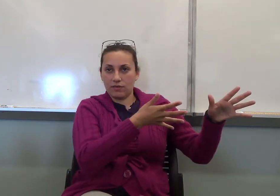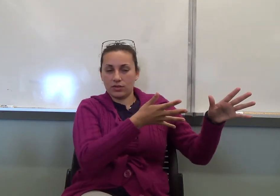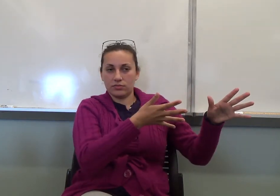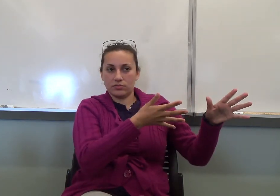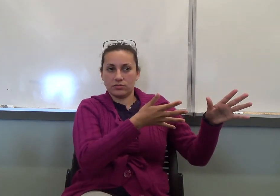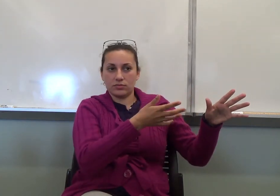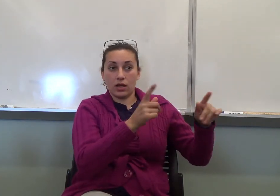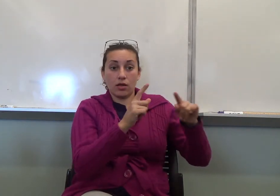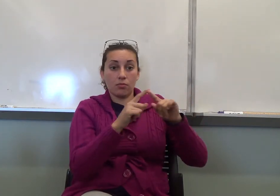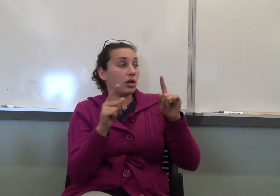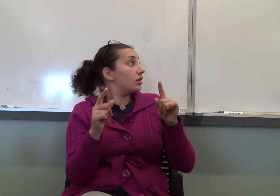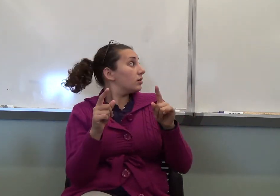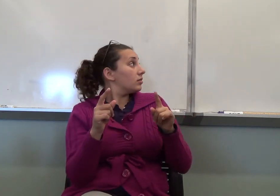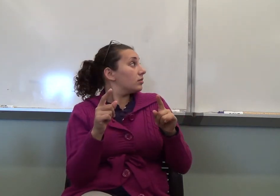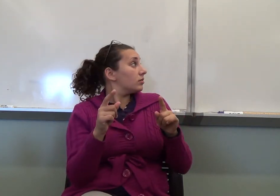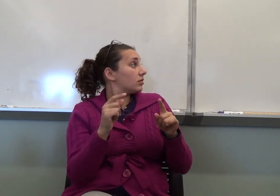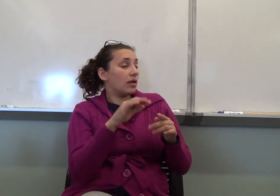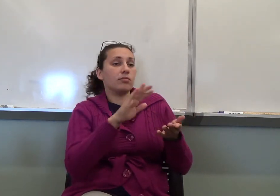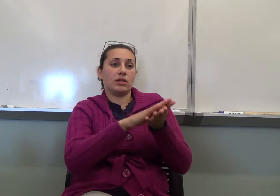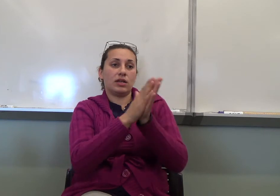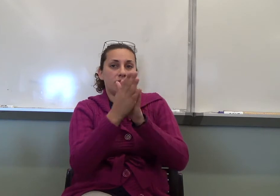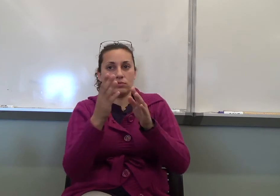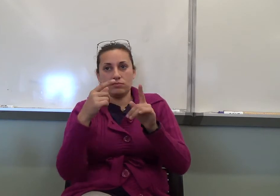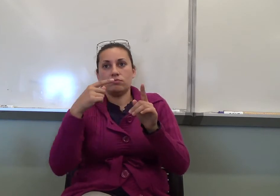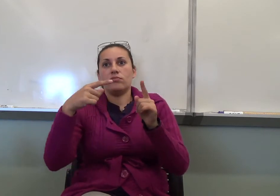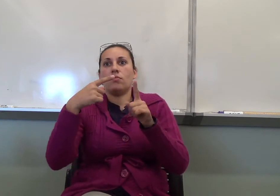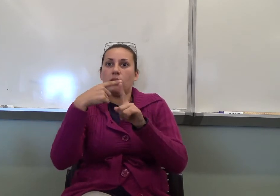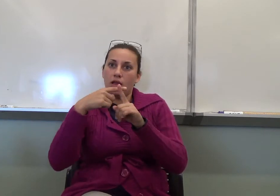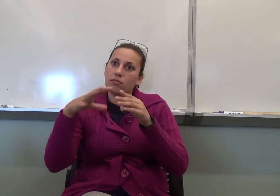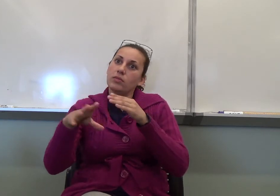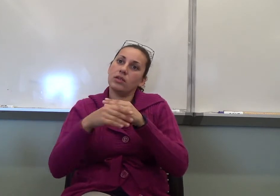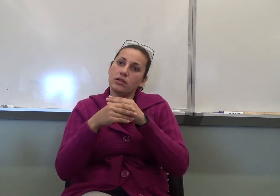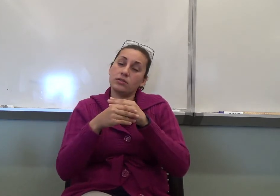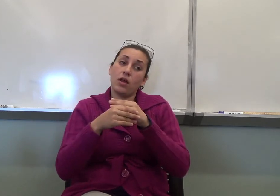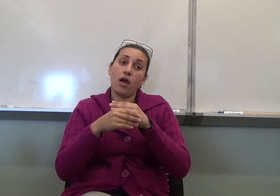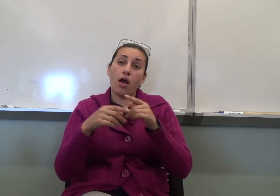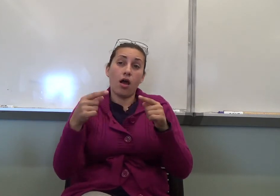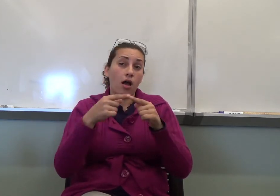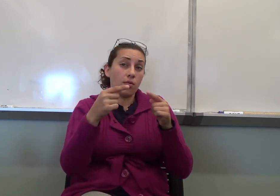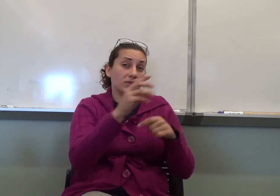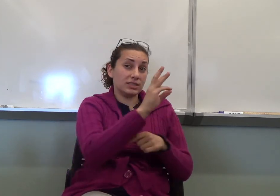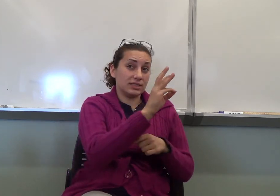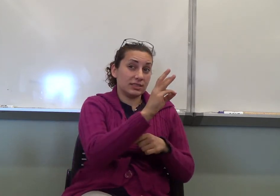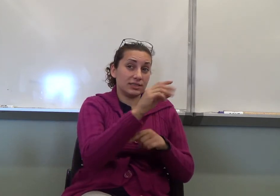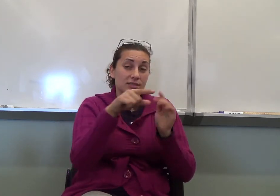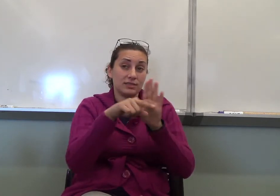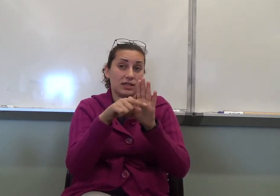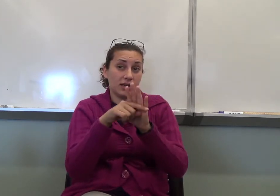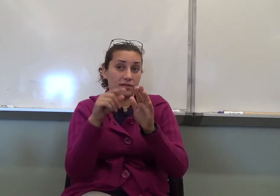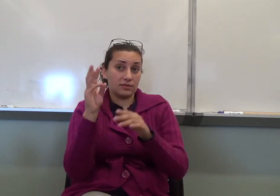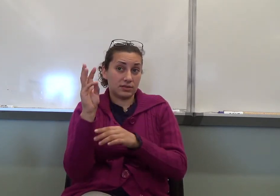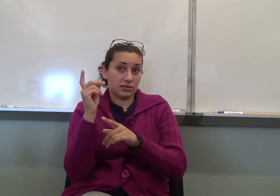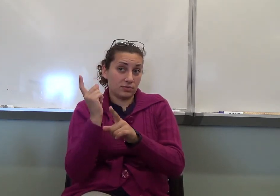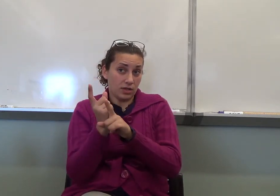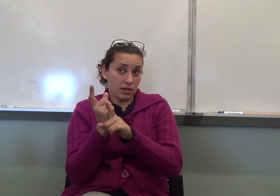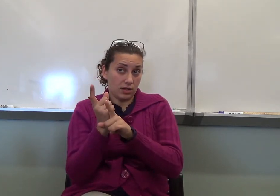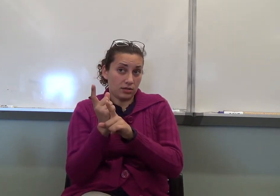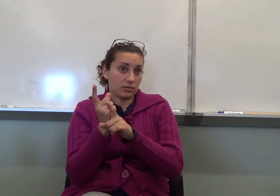this becomes plus, and the opposite of 6 is a negative 6, huh? Okay? Now this is a plus already, so